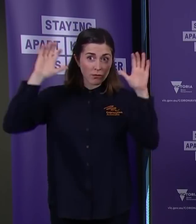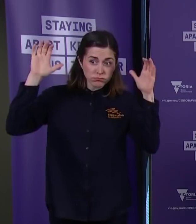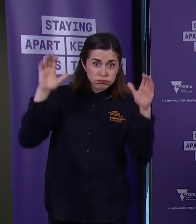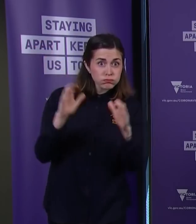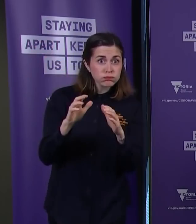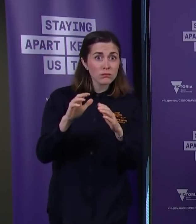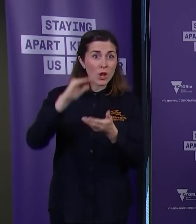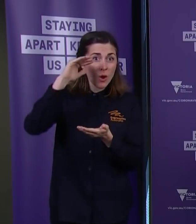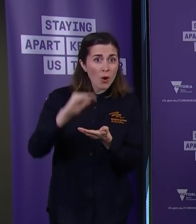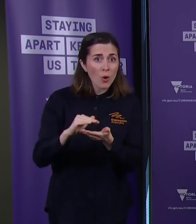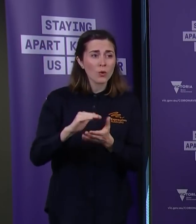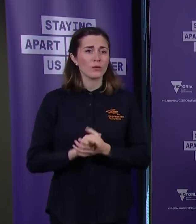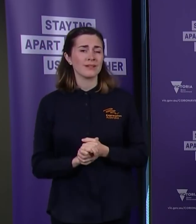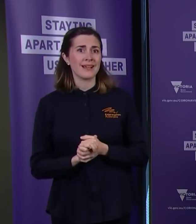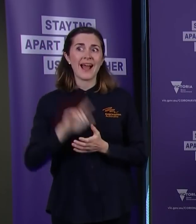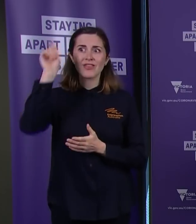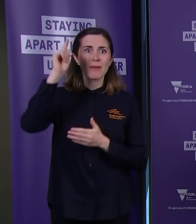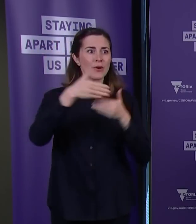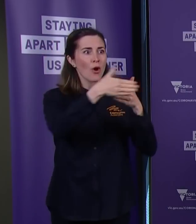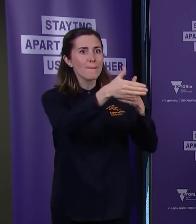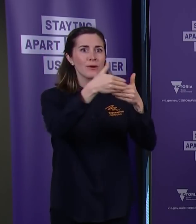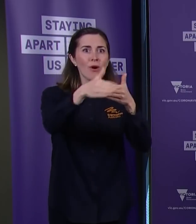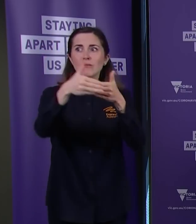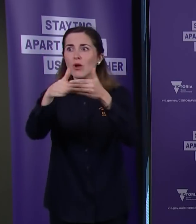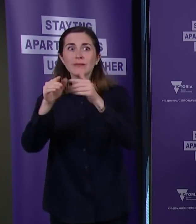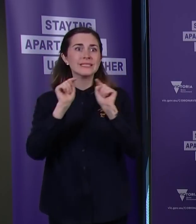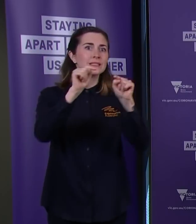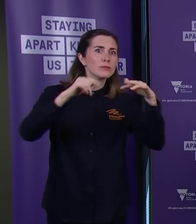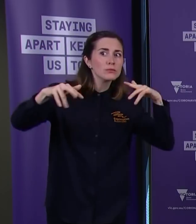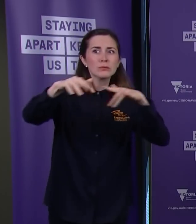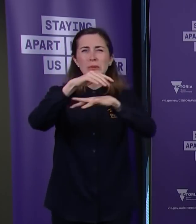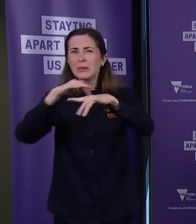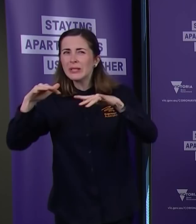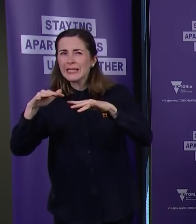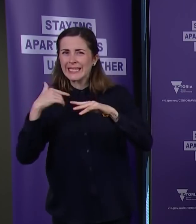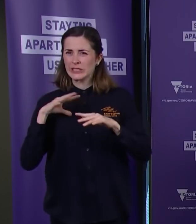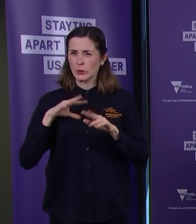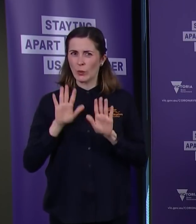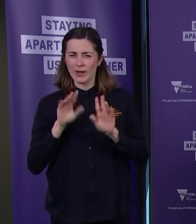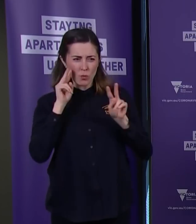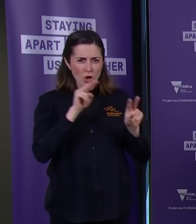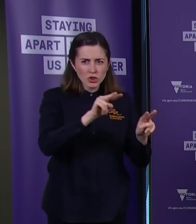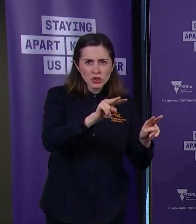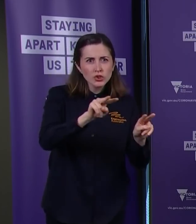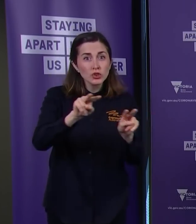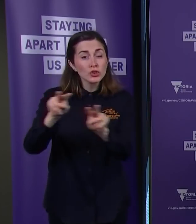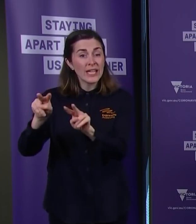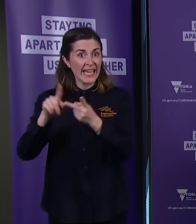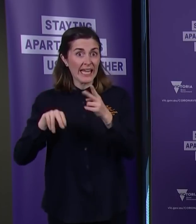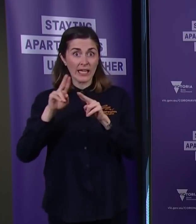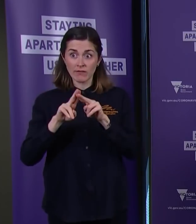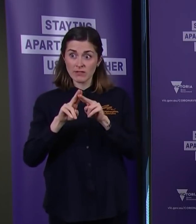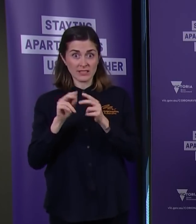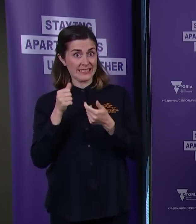this much more open movement in recent days. But if we can see that these chains of transmission are in